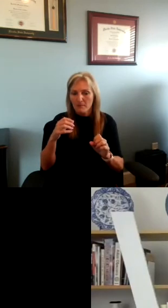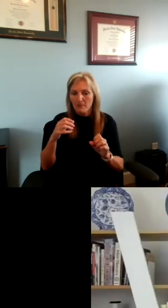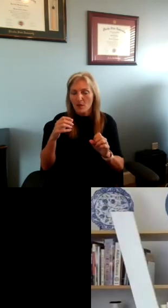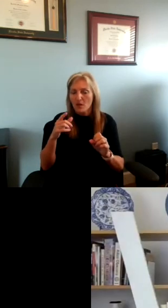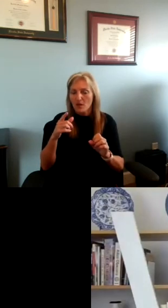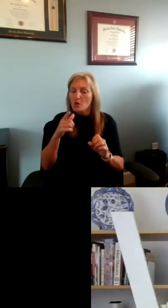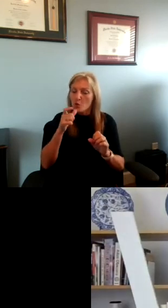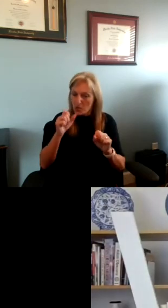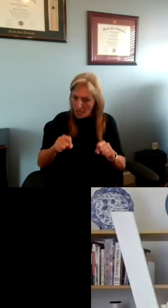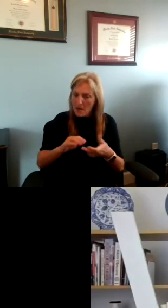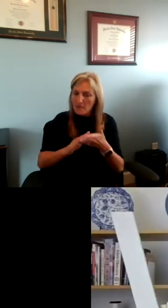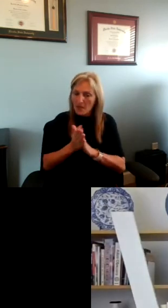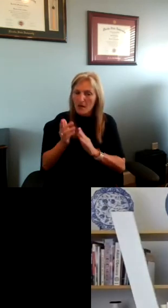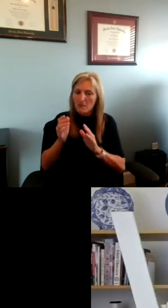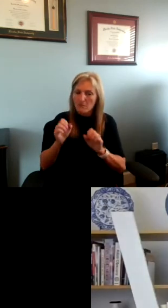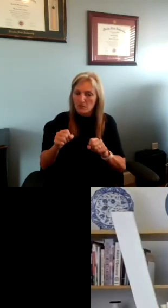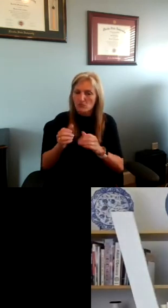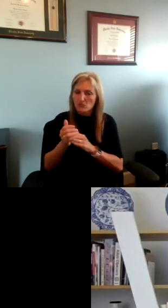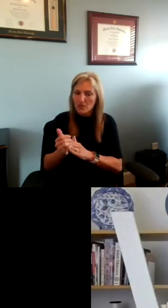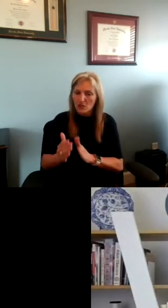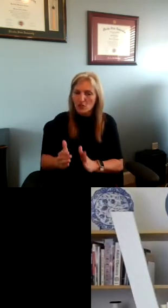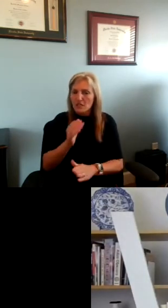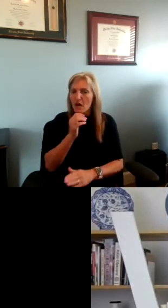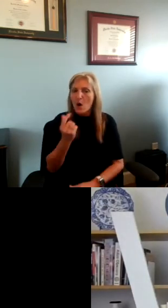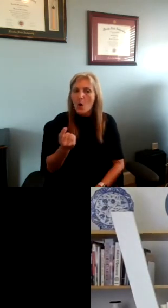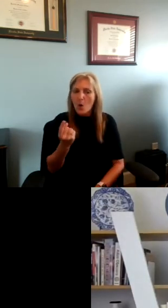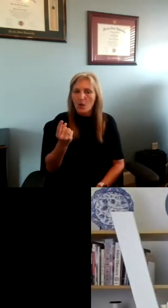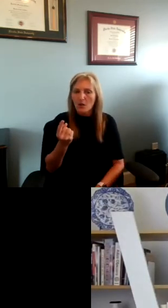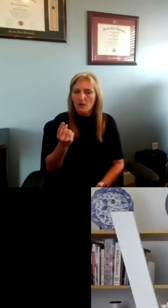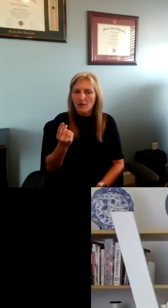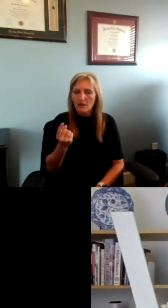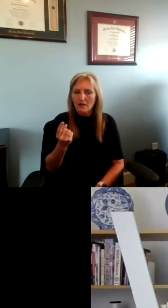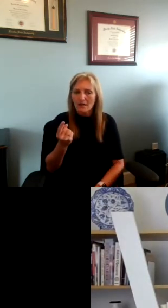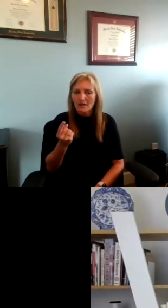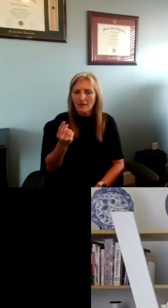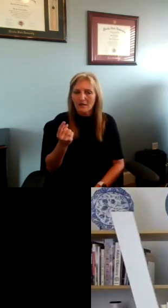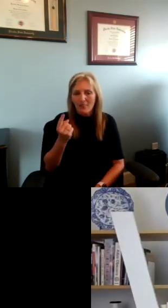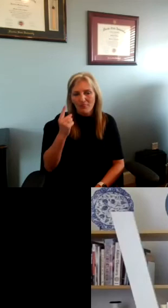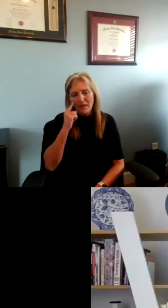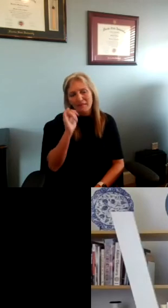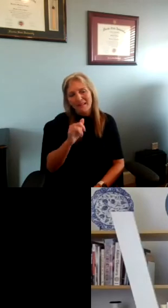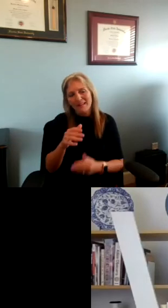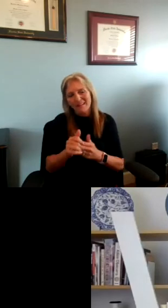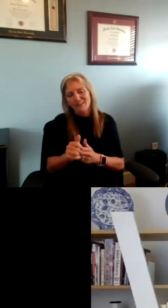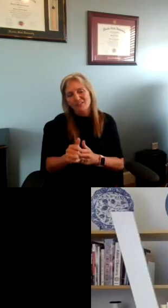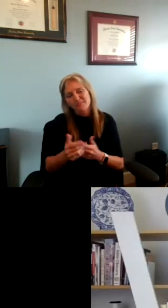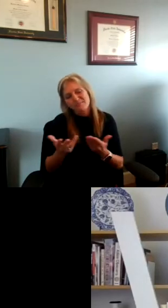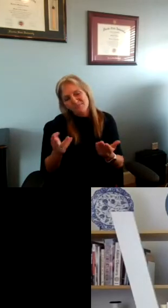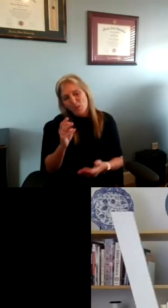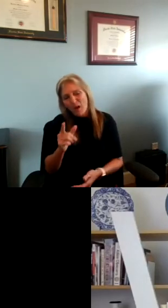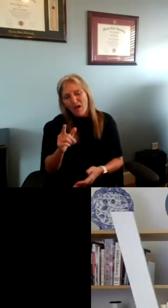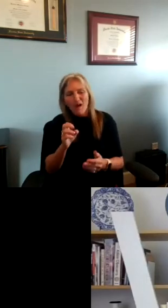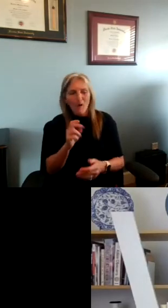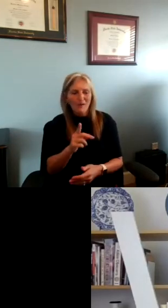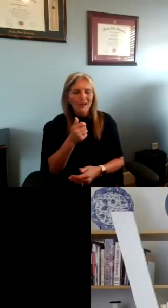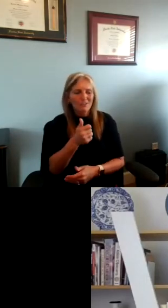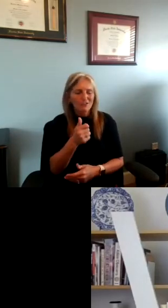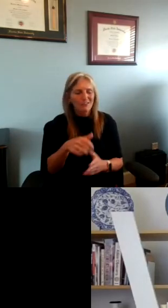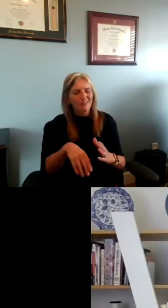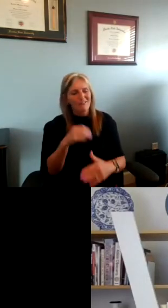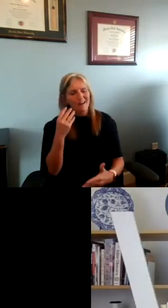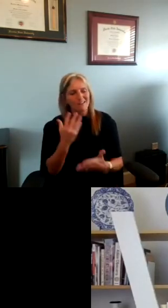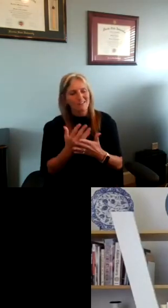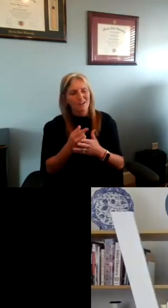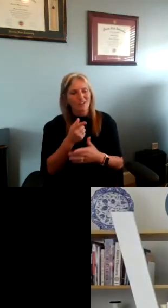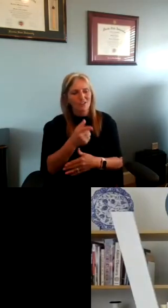to not just discount that leadership as, well, okay, you made it out, you're going to